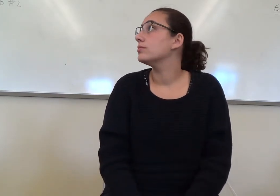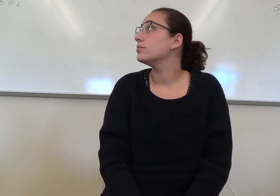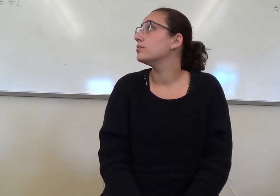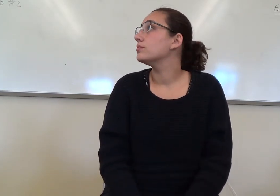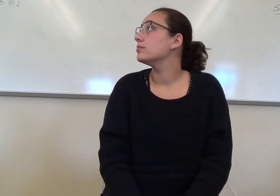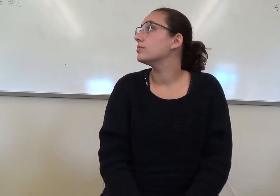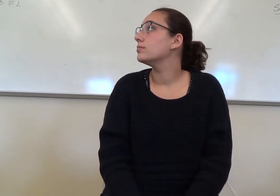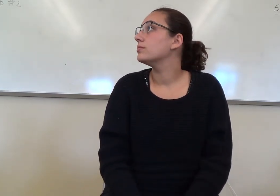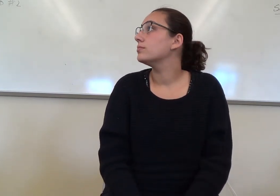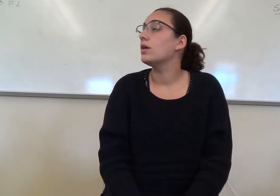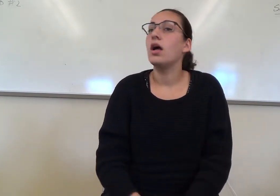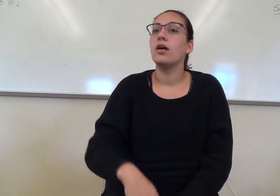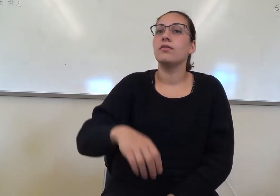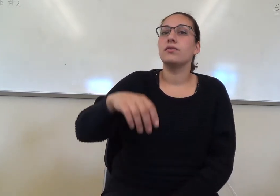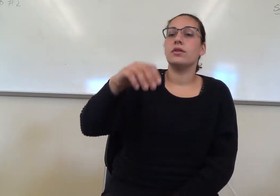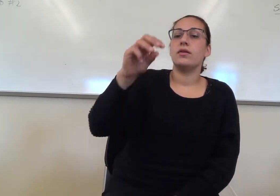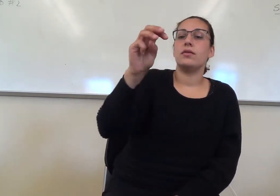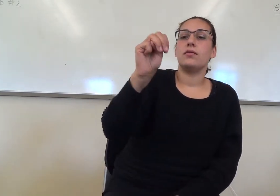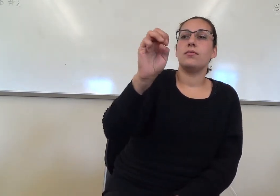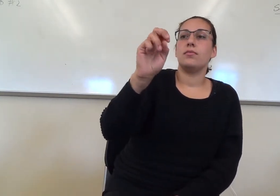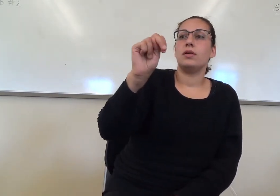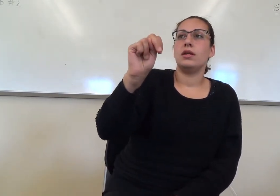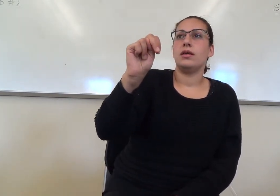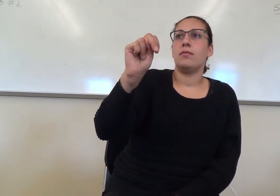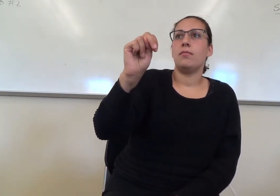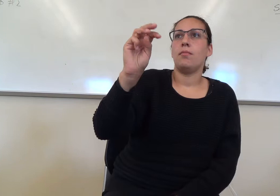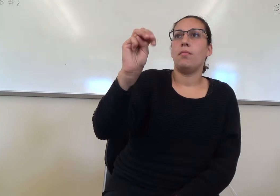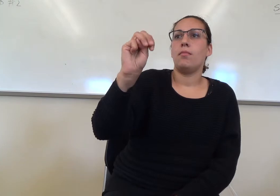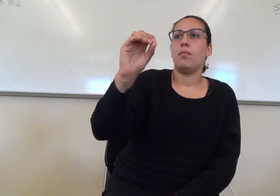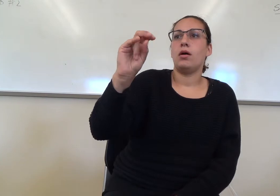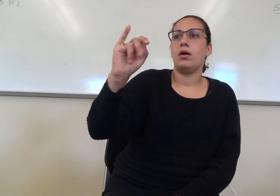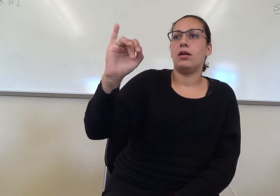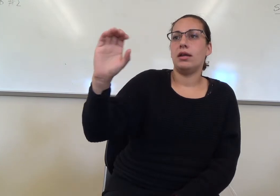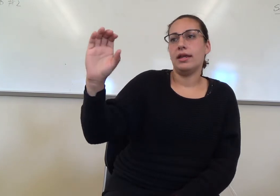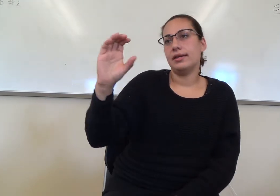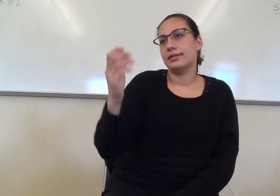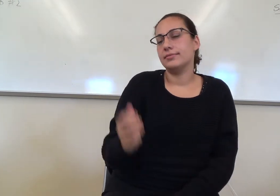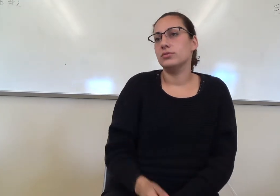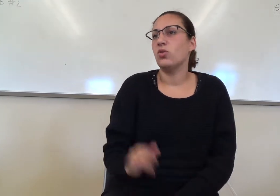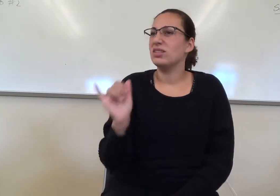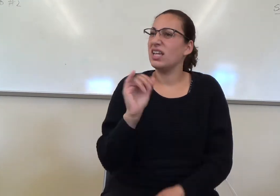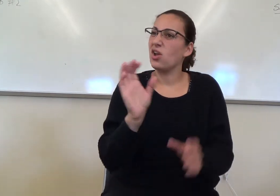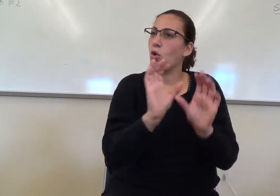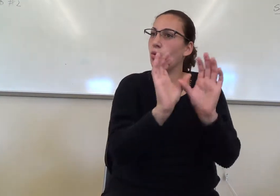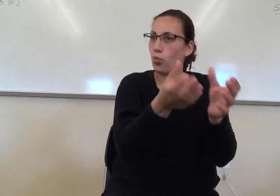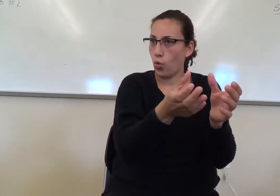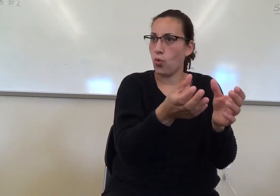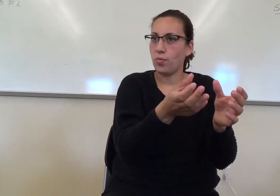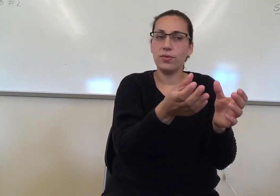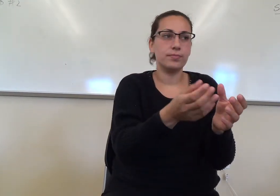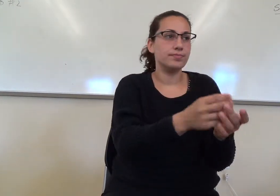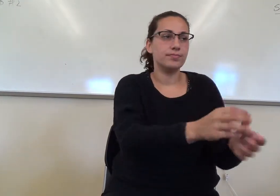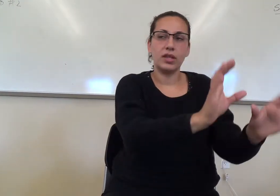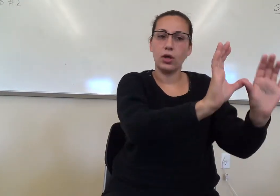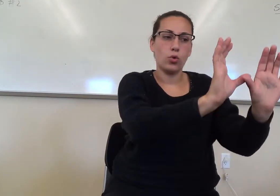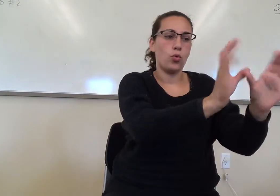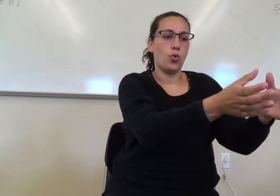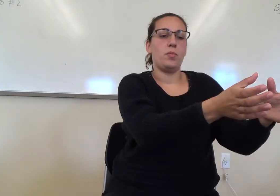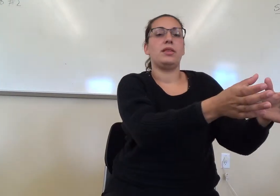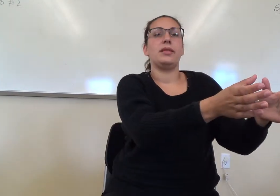another mnemonic device. So you're grouping them, same kind of thing. You're putting them in a group that has